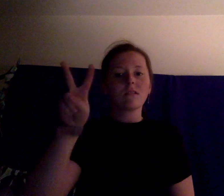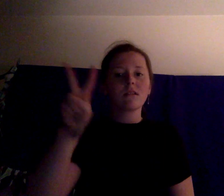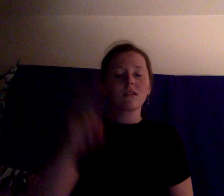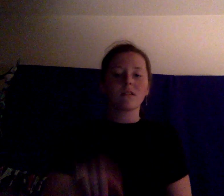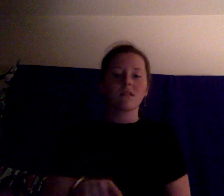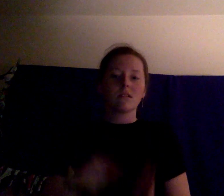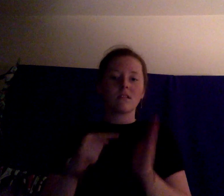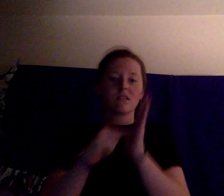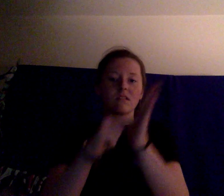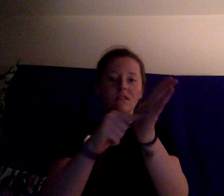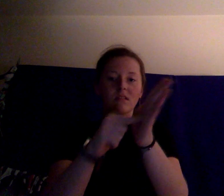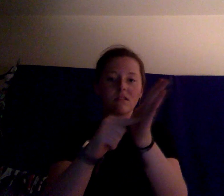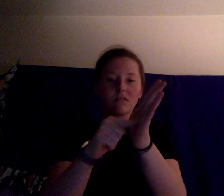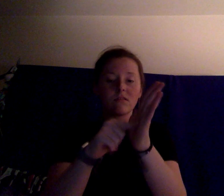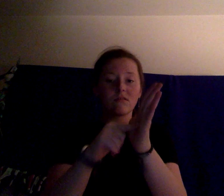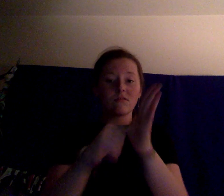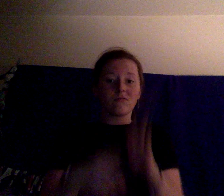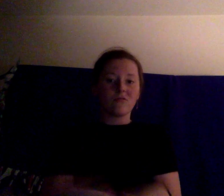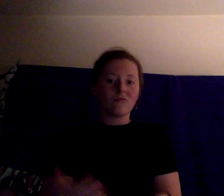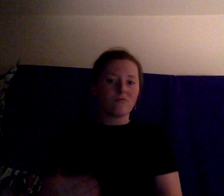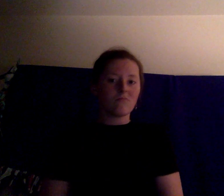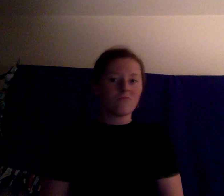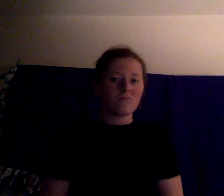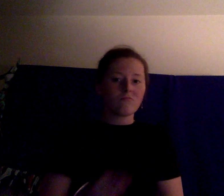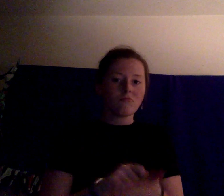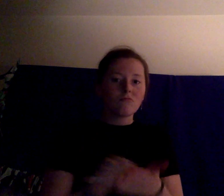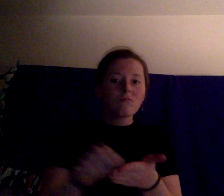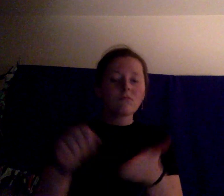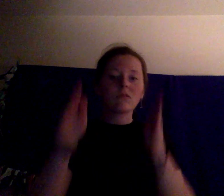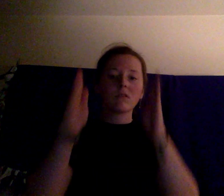flashing lights on the car, or perhaps words coming across a visor.